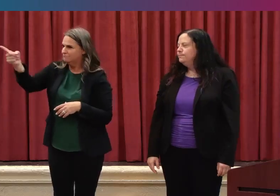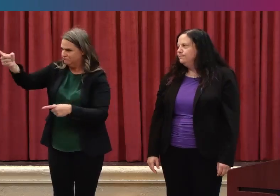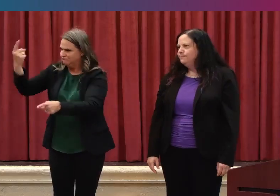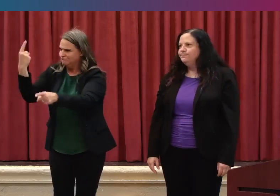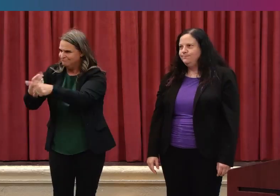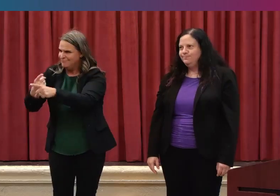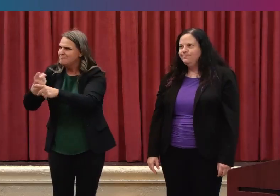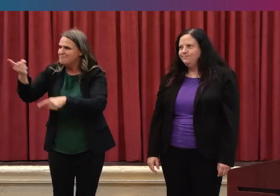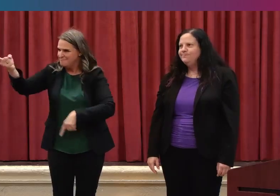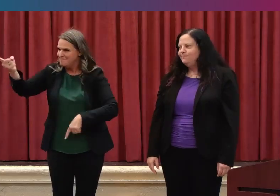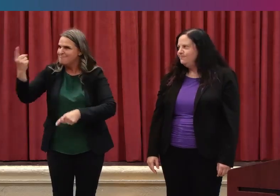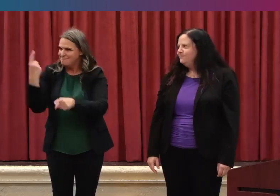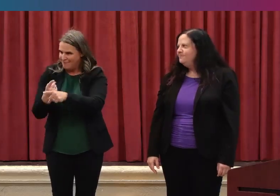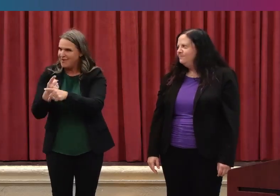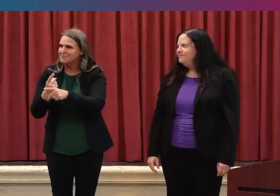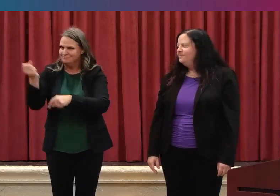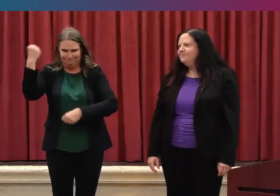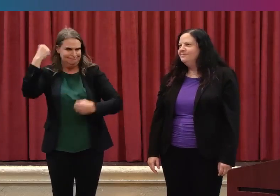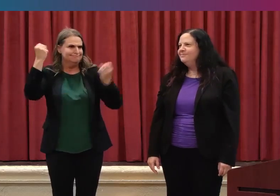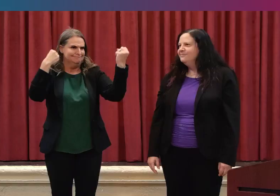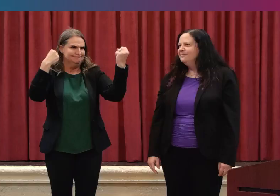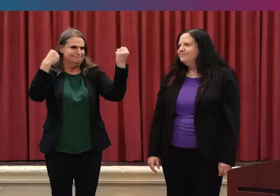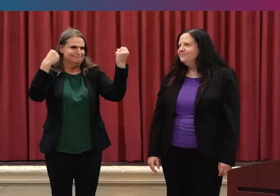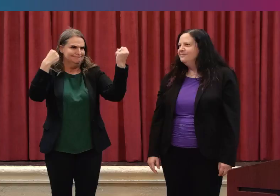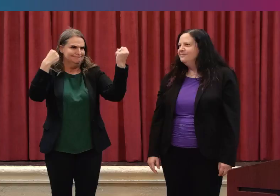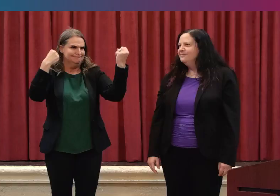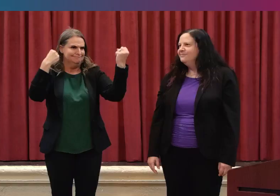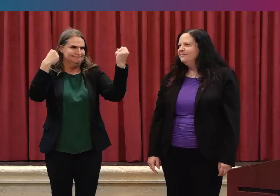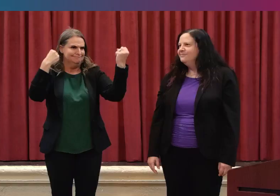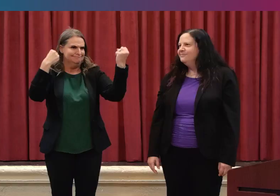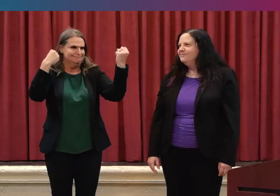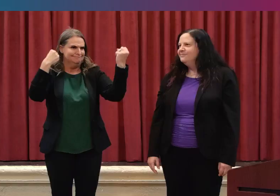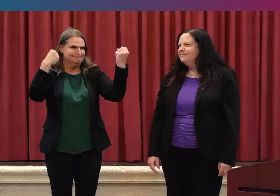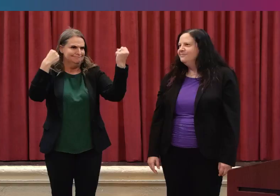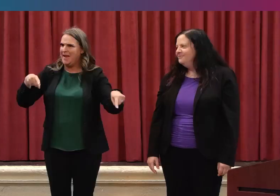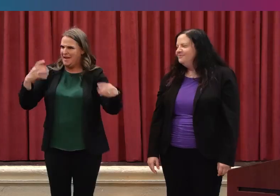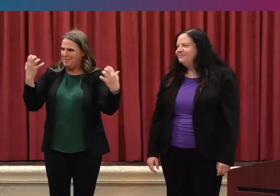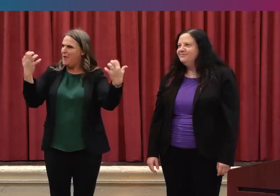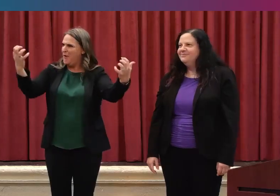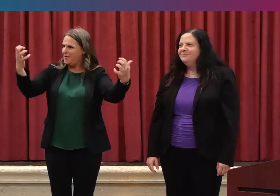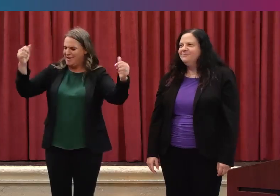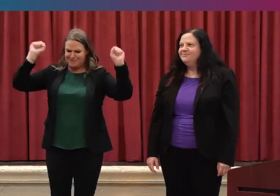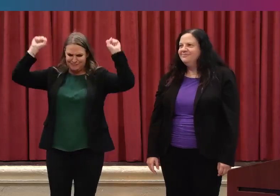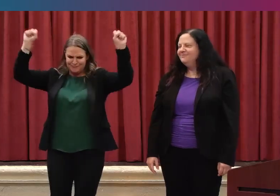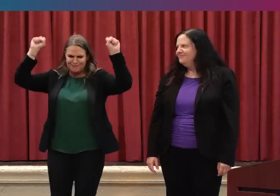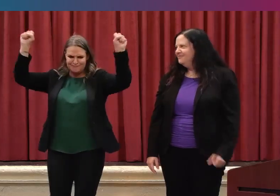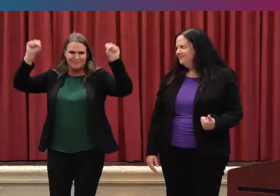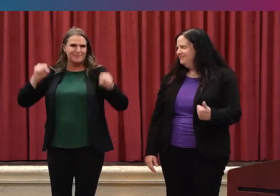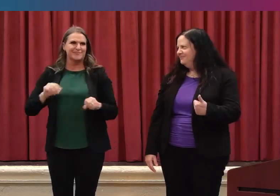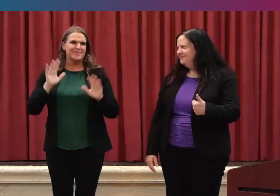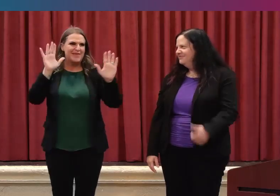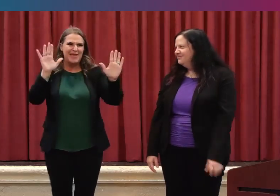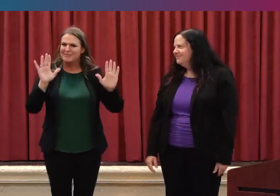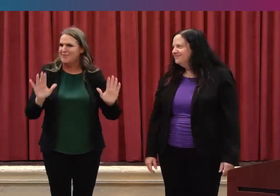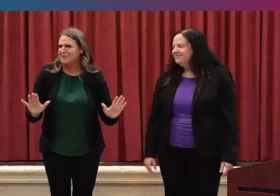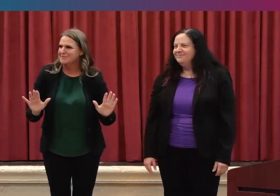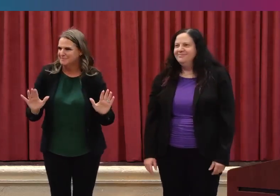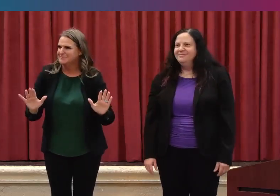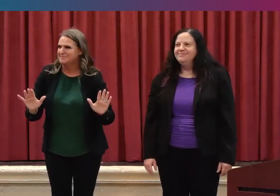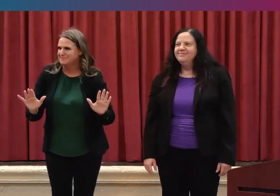The ASL interpreter is there to match your style and your language needs. And I see all of you in the audience shaking